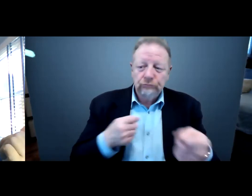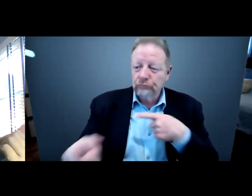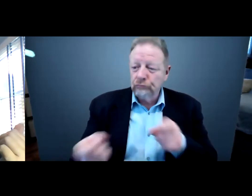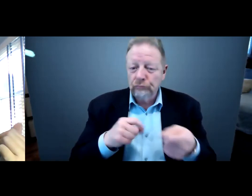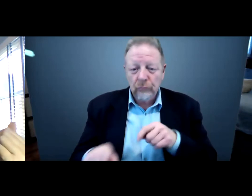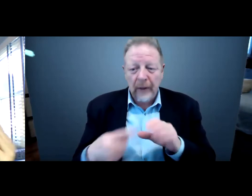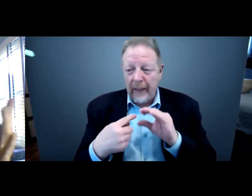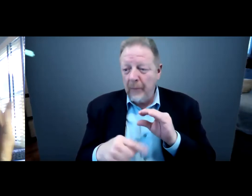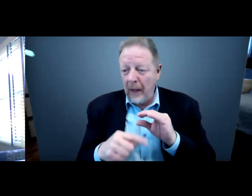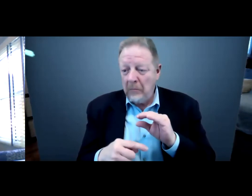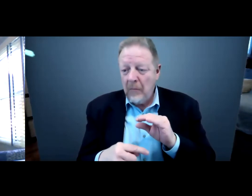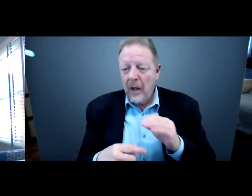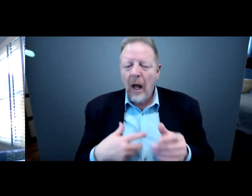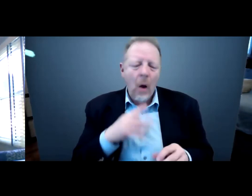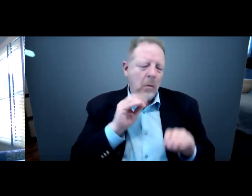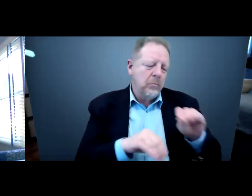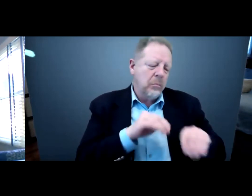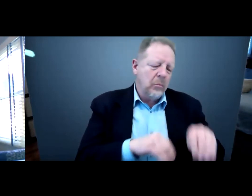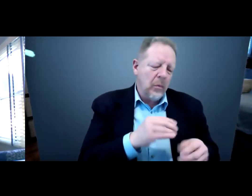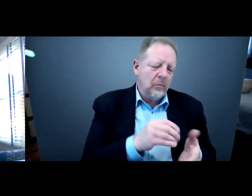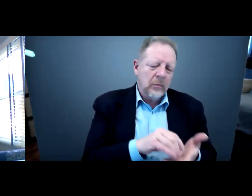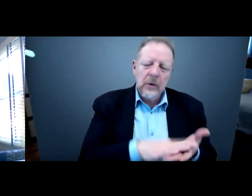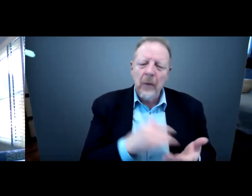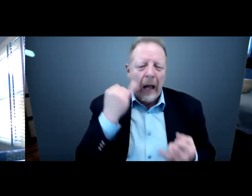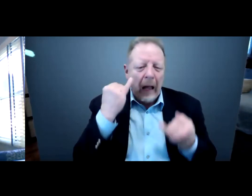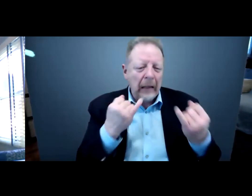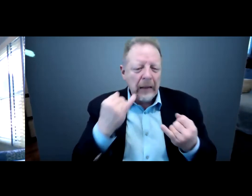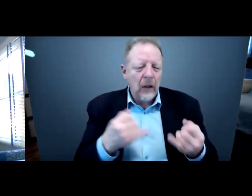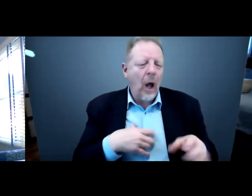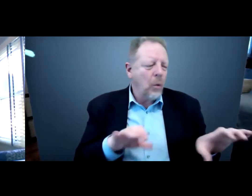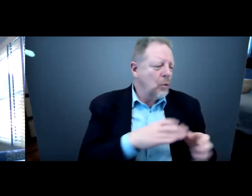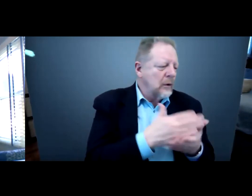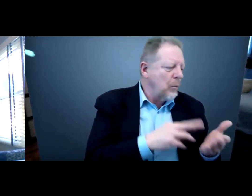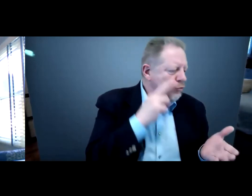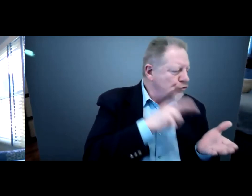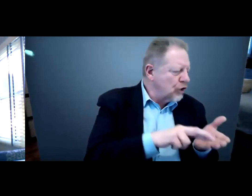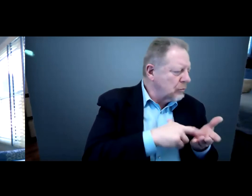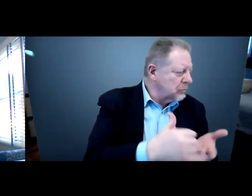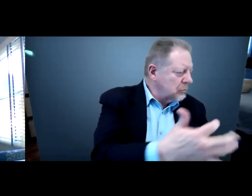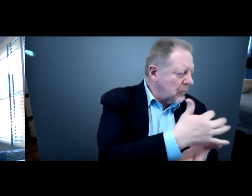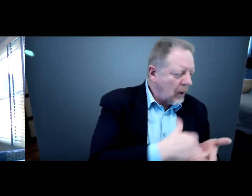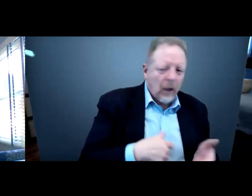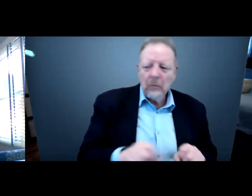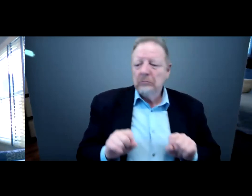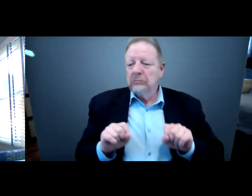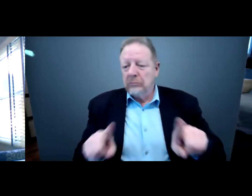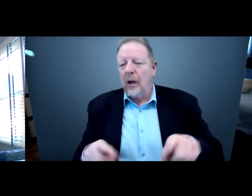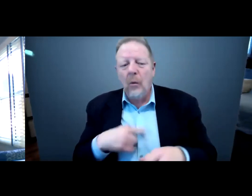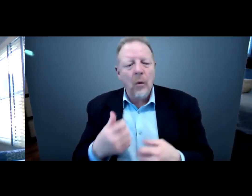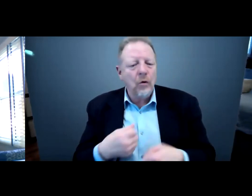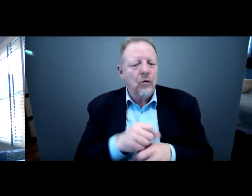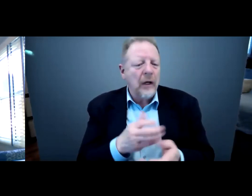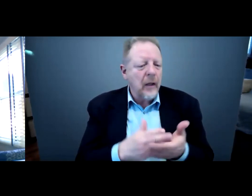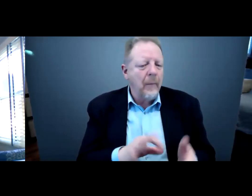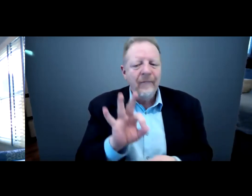like what, I'll put some things together and do a little more research and maybe come up with a format that we kind of